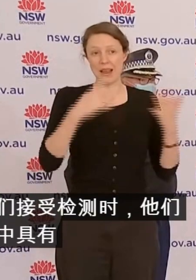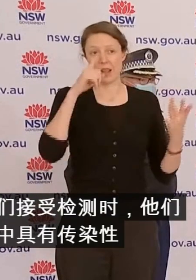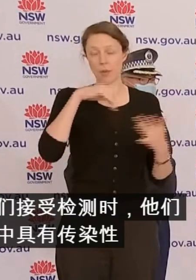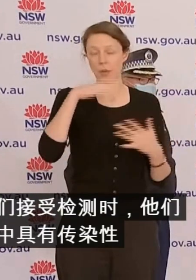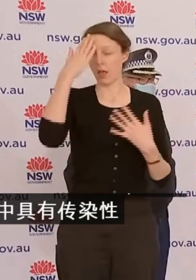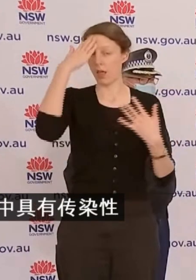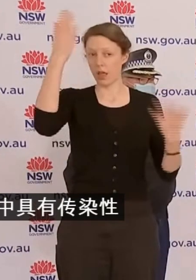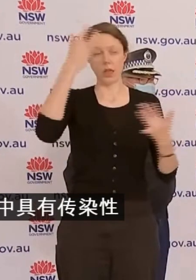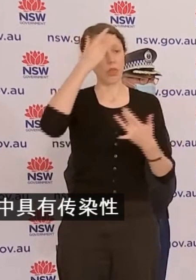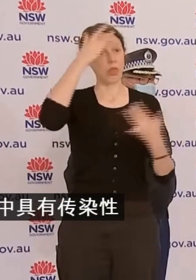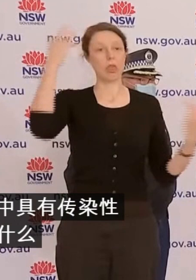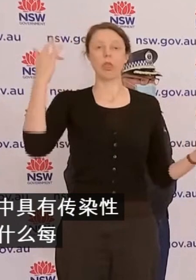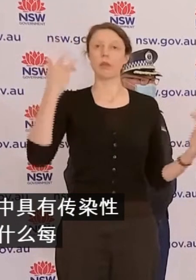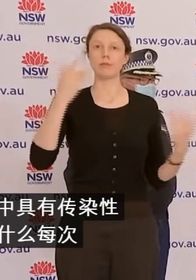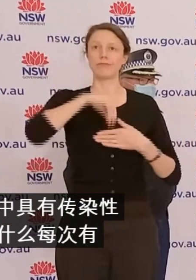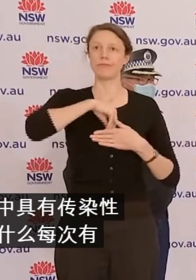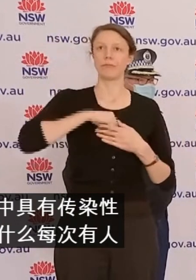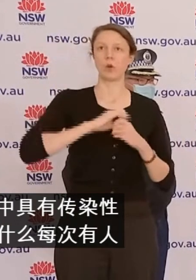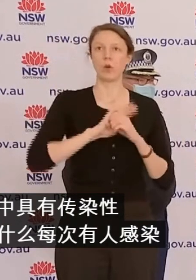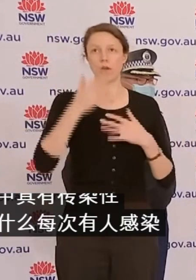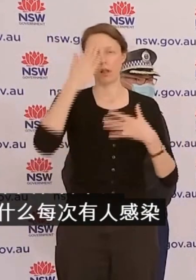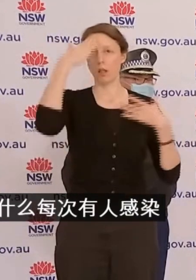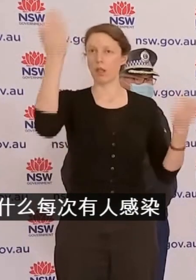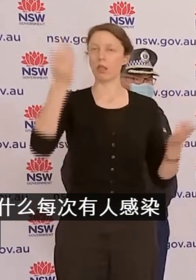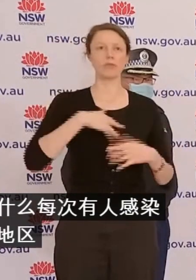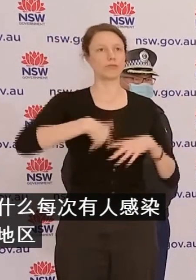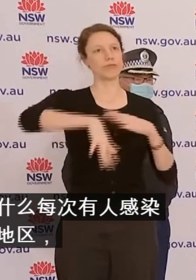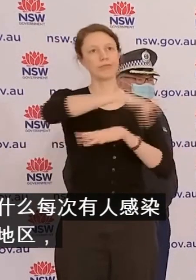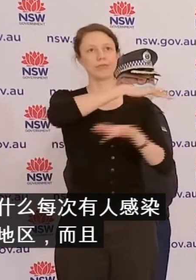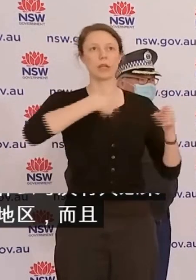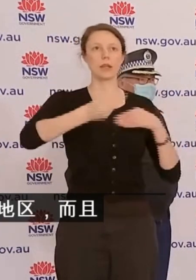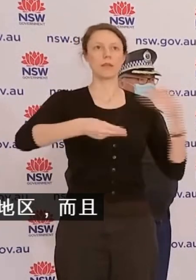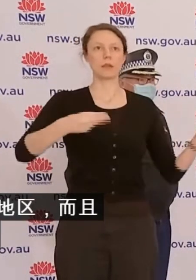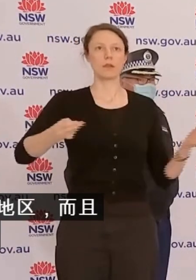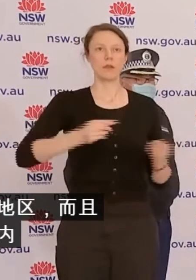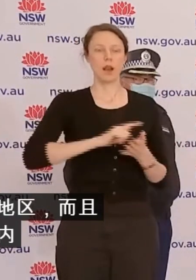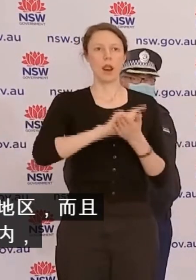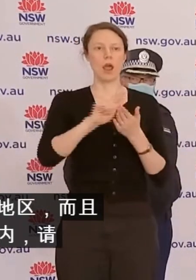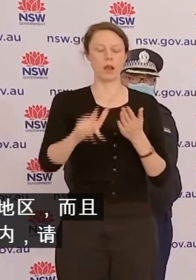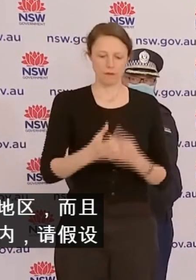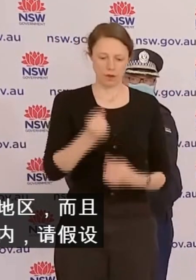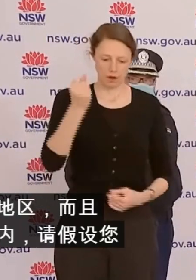infectious in the community. And that's why every time anybody leaves the house, not just in those areas but across the state,